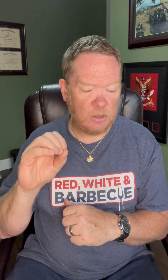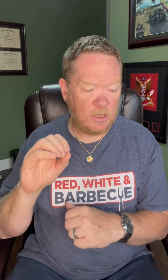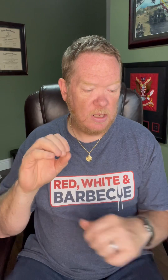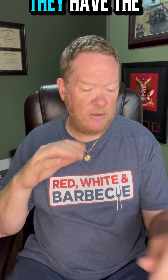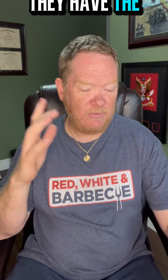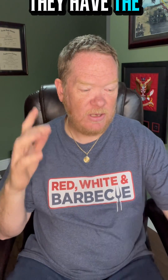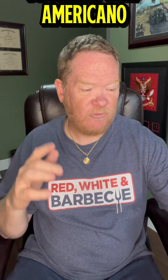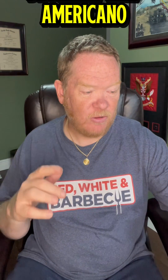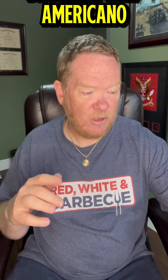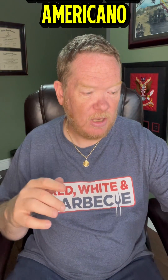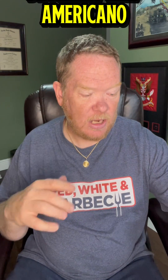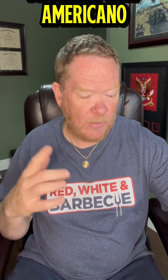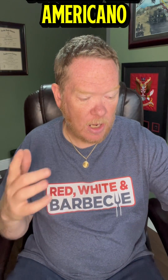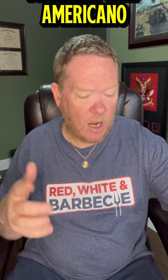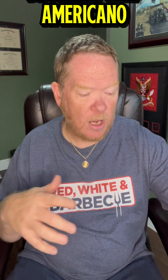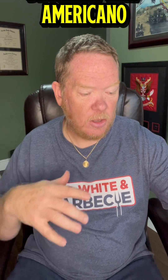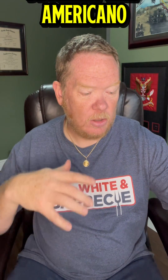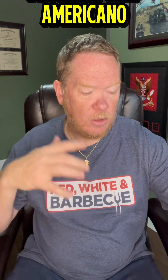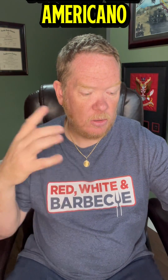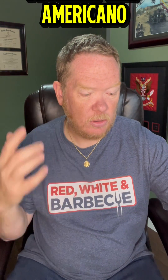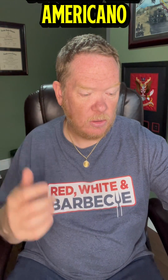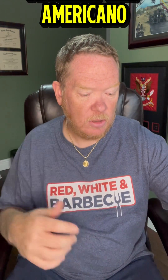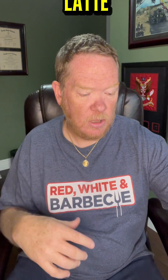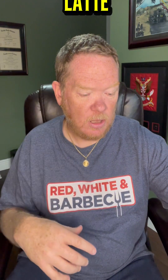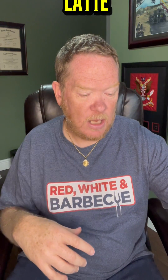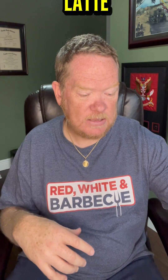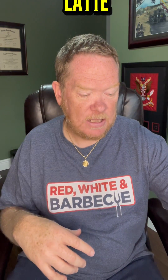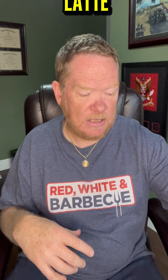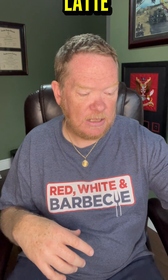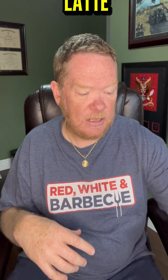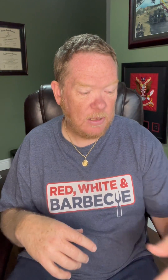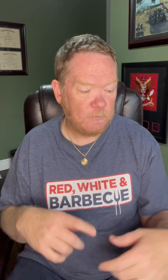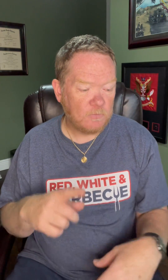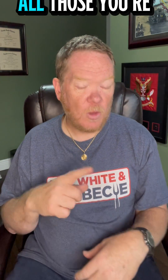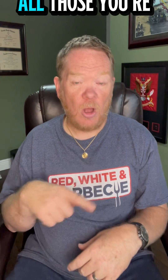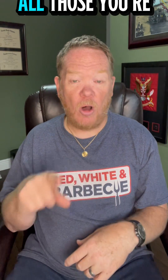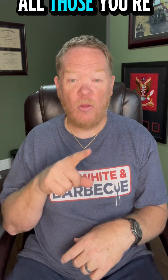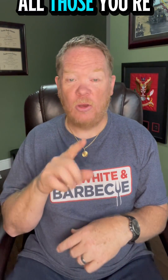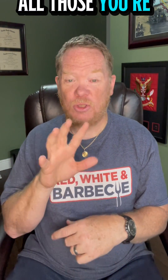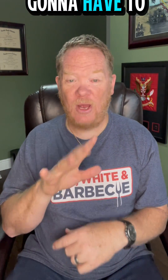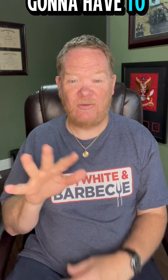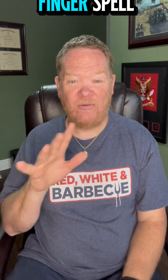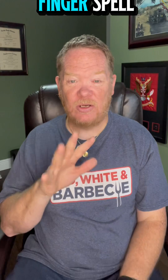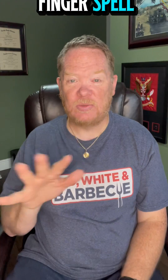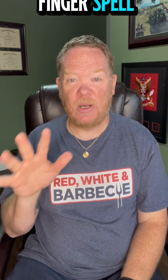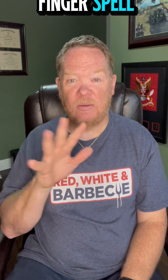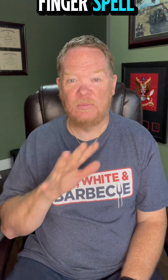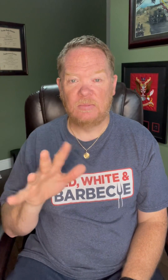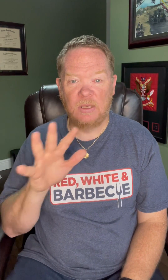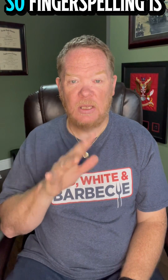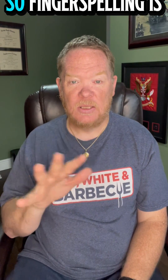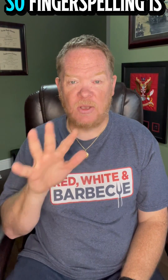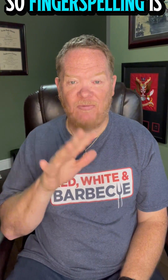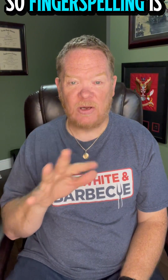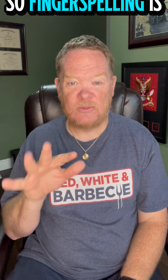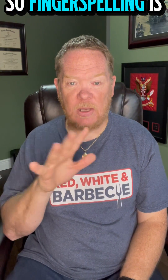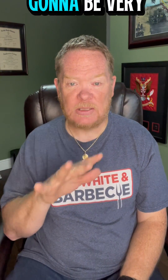They have the different, like Americano, latte. All those you're gonna have to fingerspell. So fingerspelling is gonna be